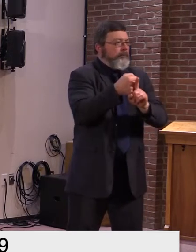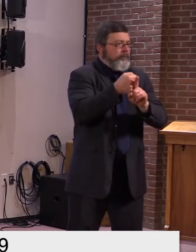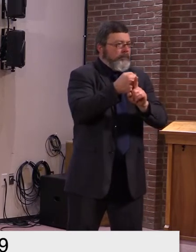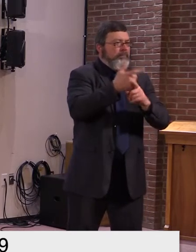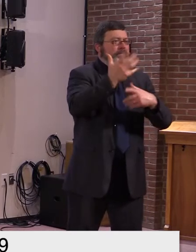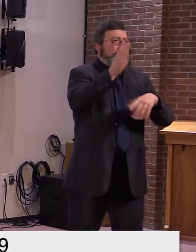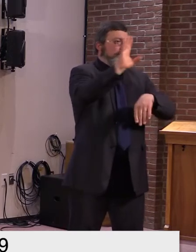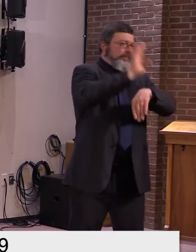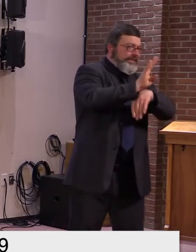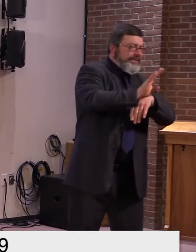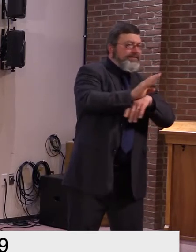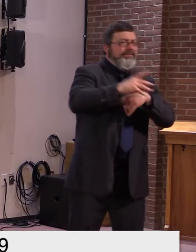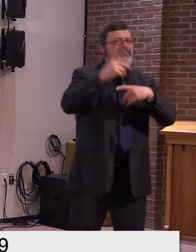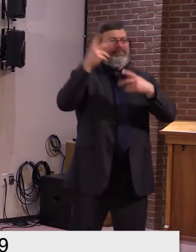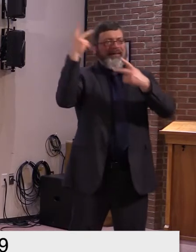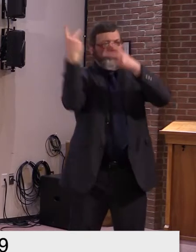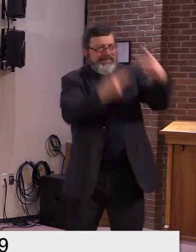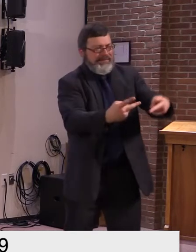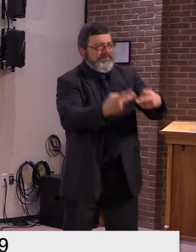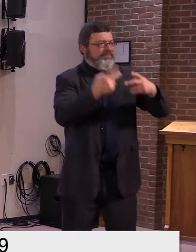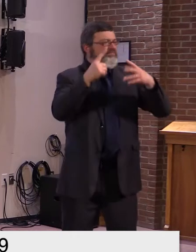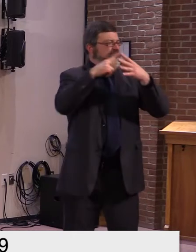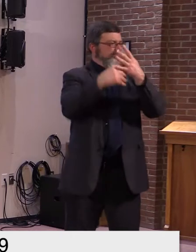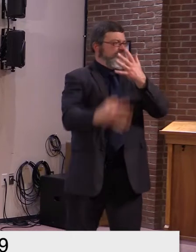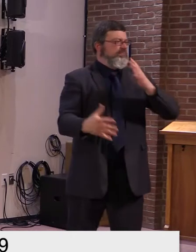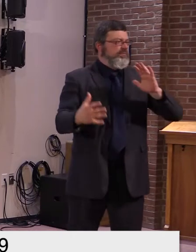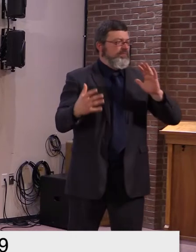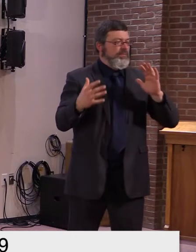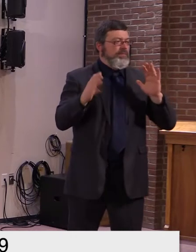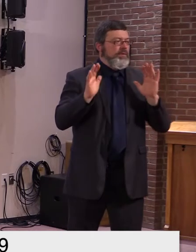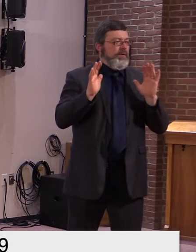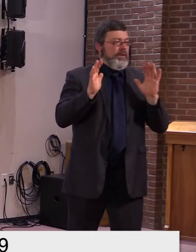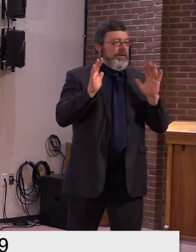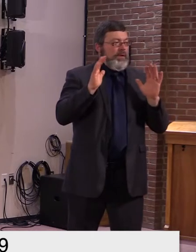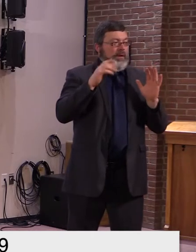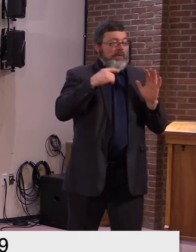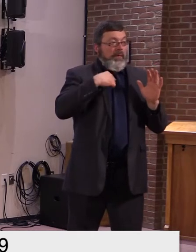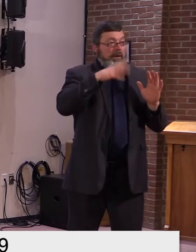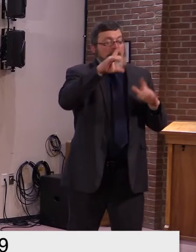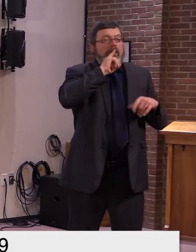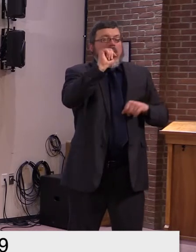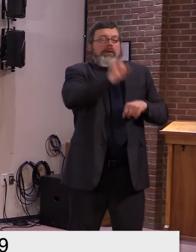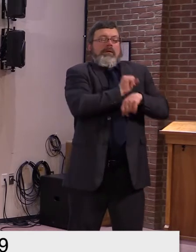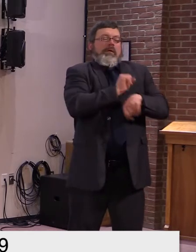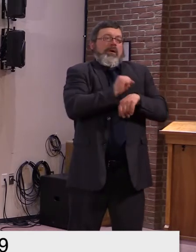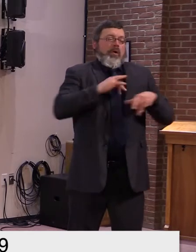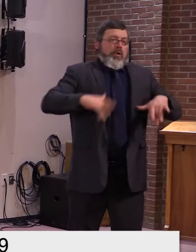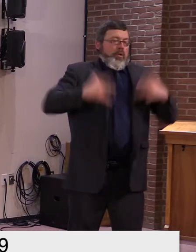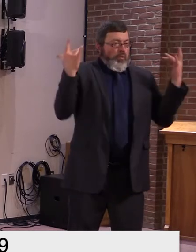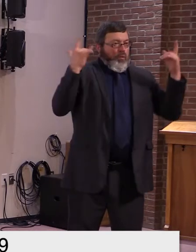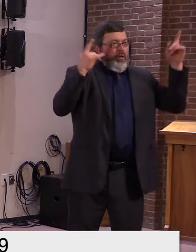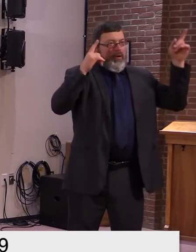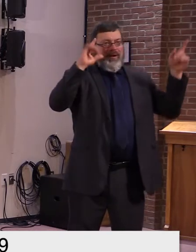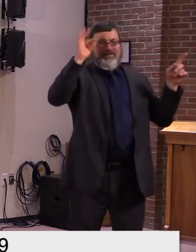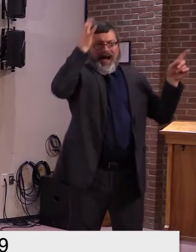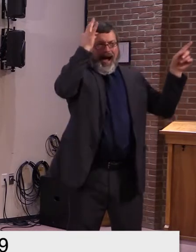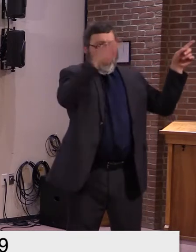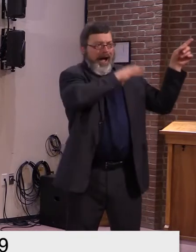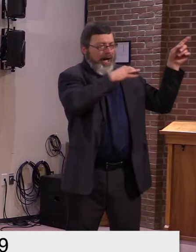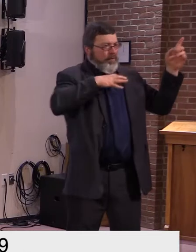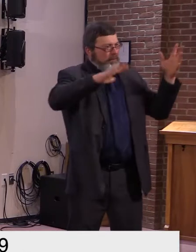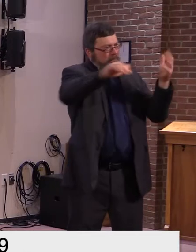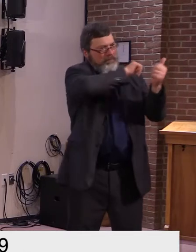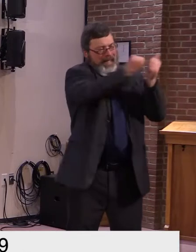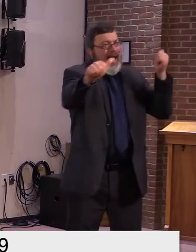why I was relieved to see Congress pass a combined $1.4 trillion budget bill and a $900